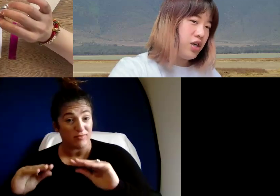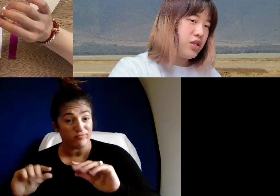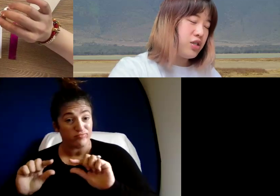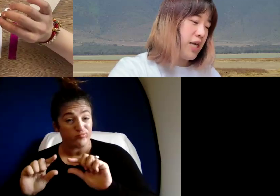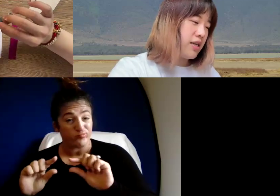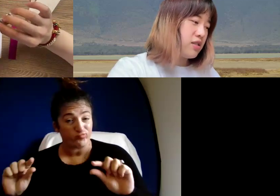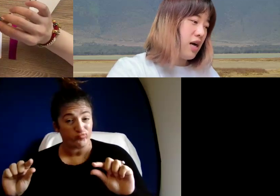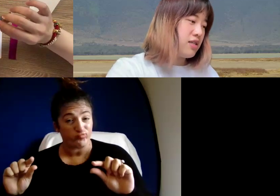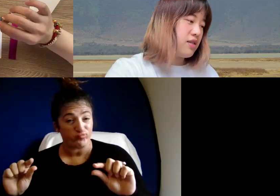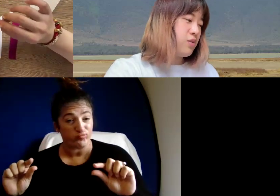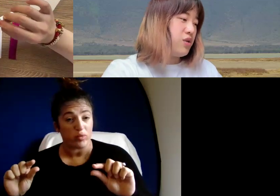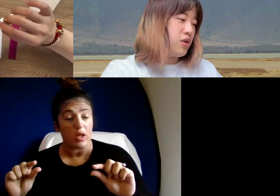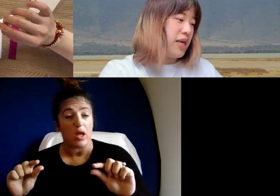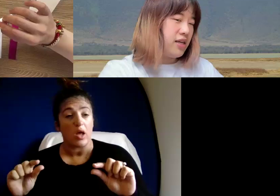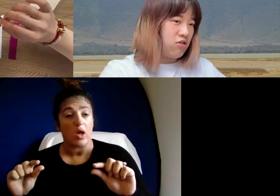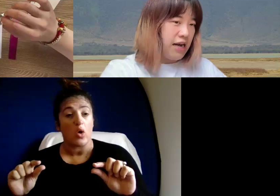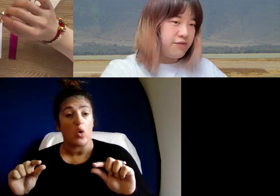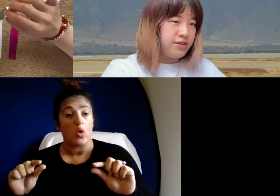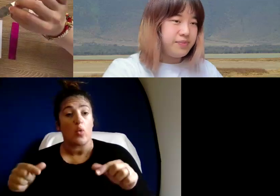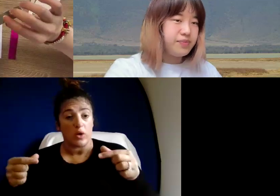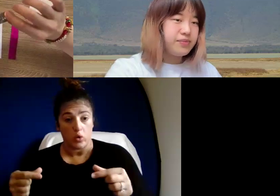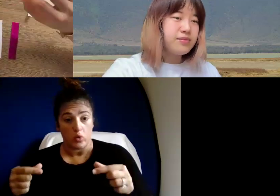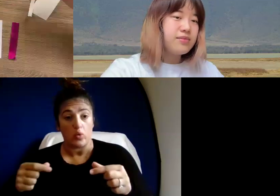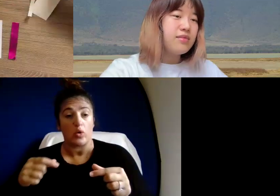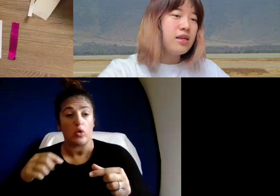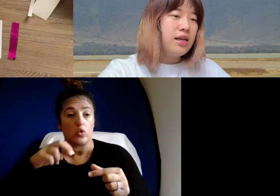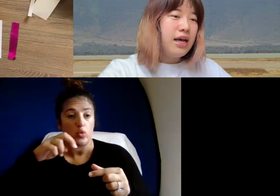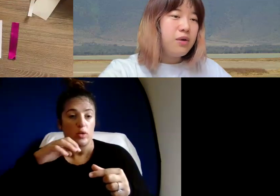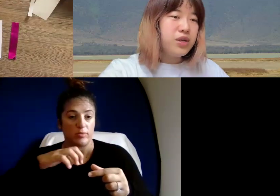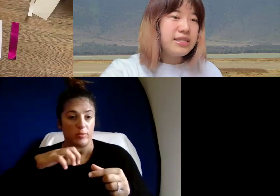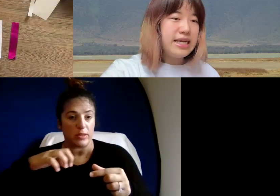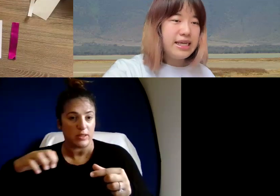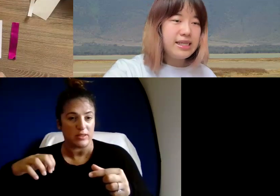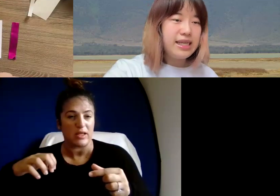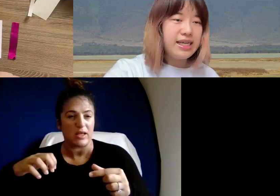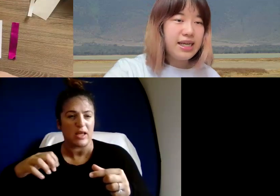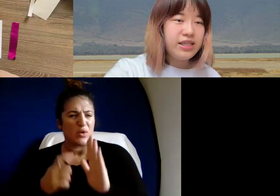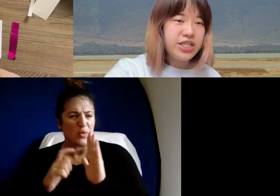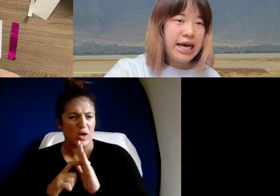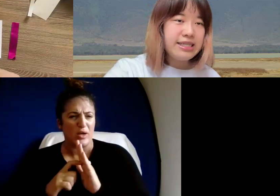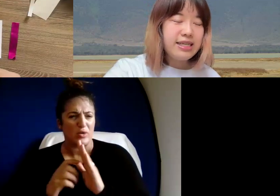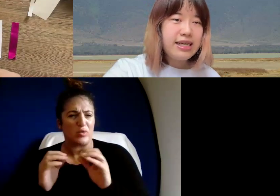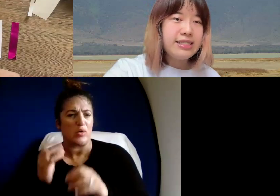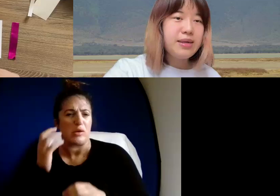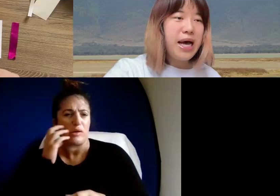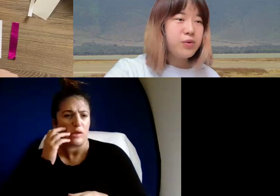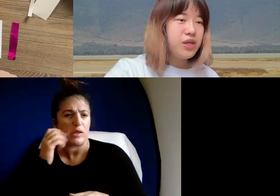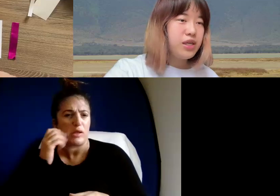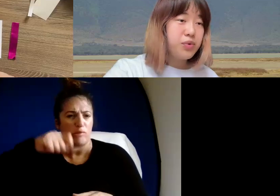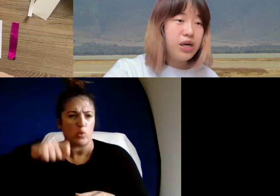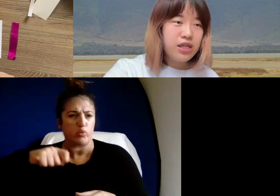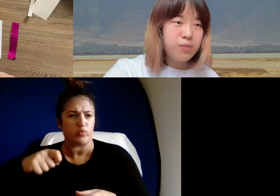lot harder to make the dot when you're making your craft. And we're sending a link in the chat. It's